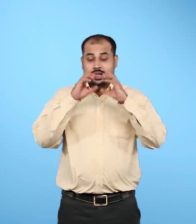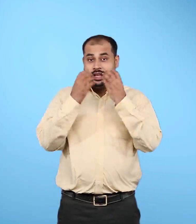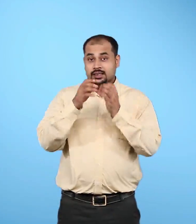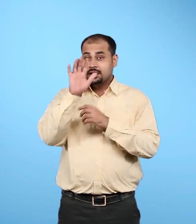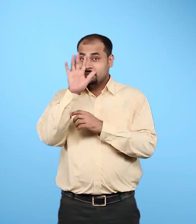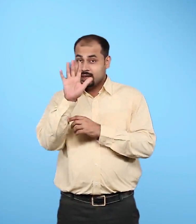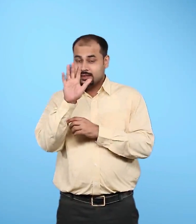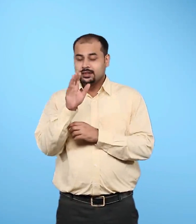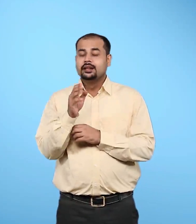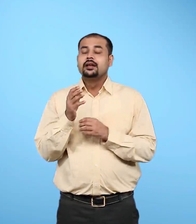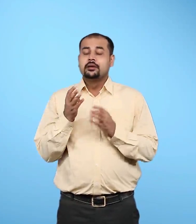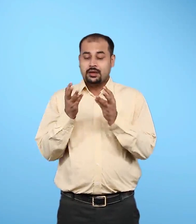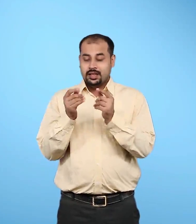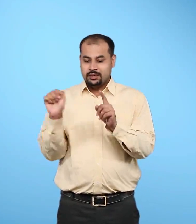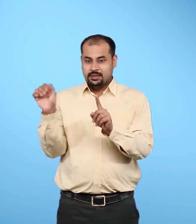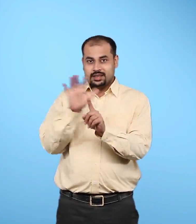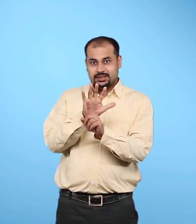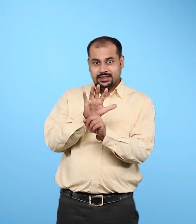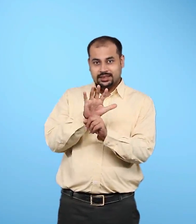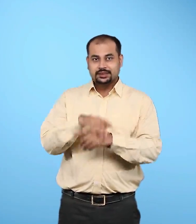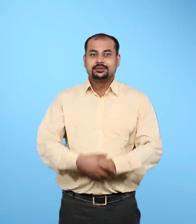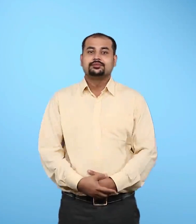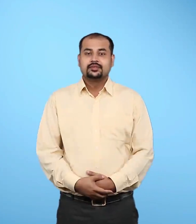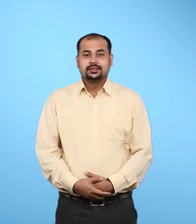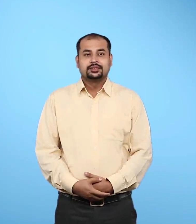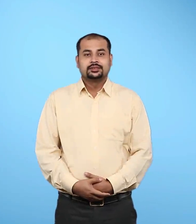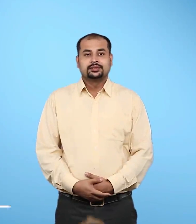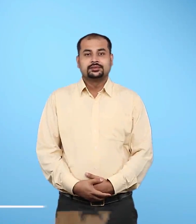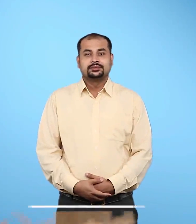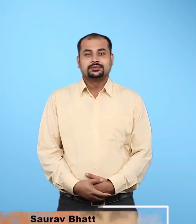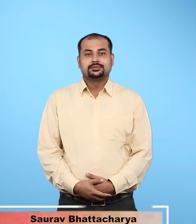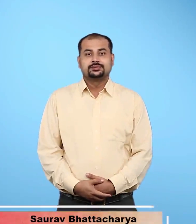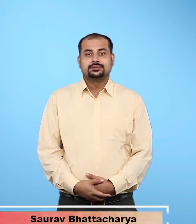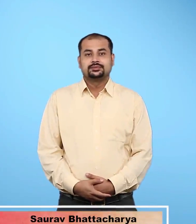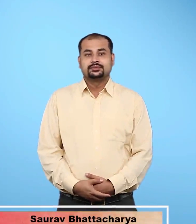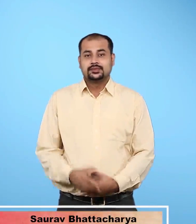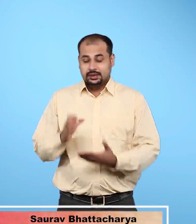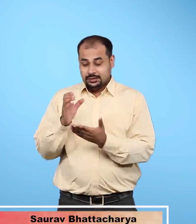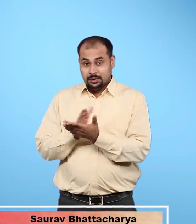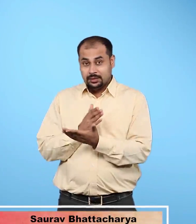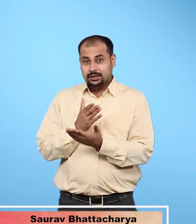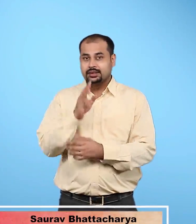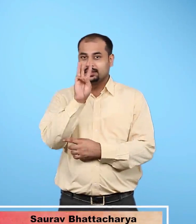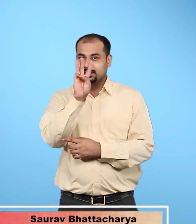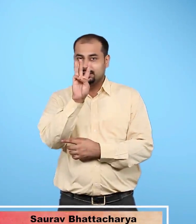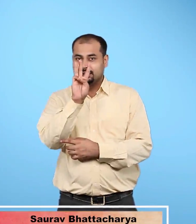Class 5 entitled Math Magic 5. This is the Chapter